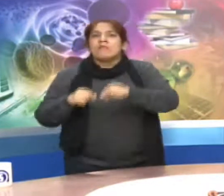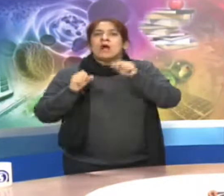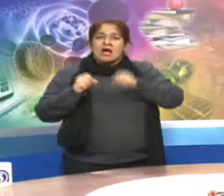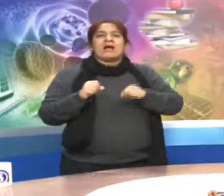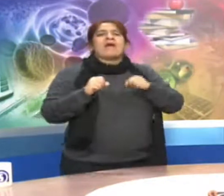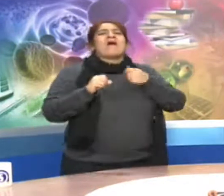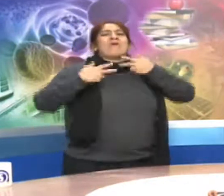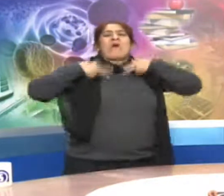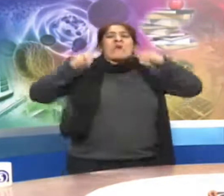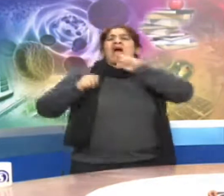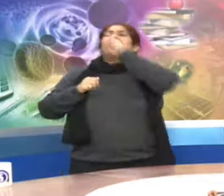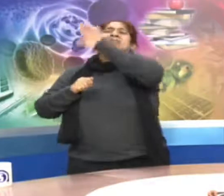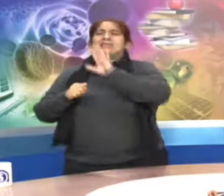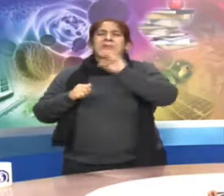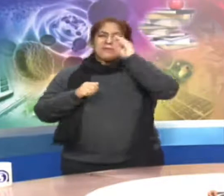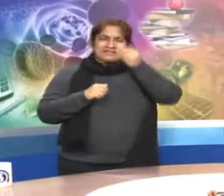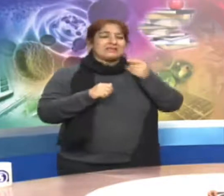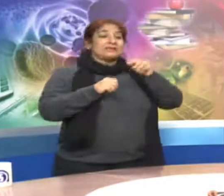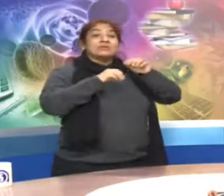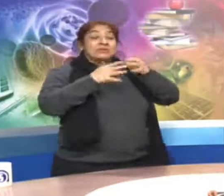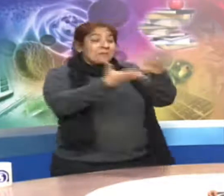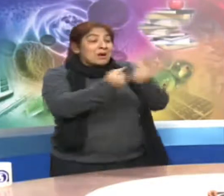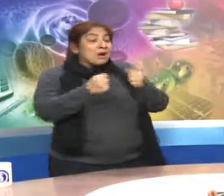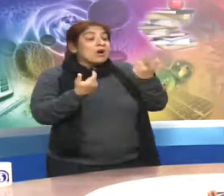warranties, order confirmations, contracts.